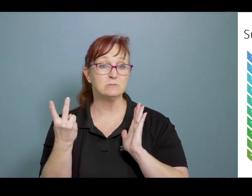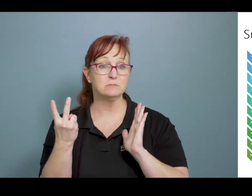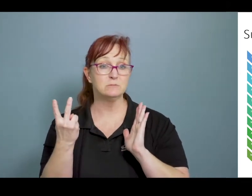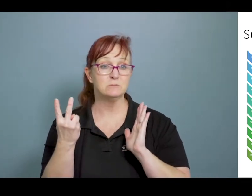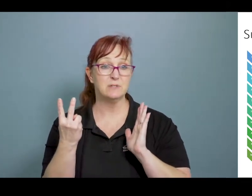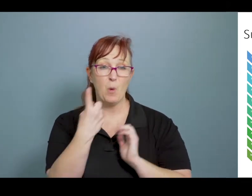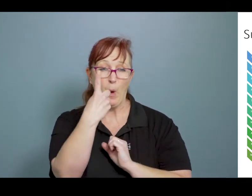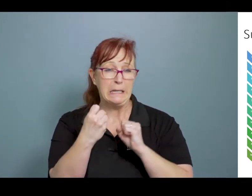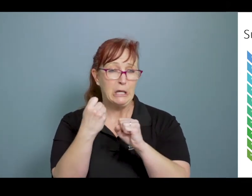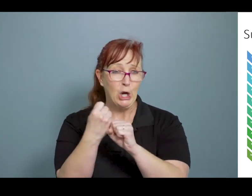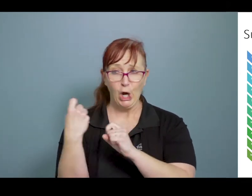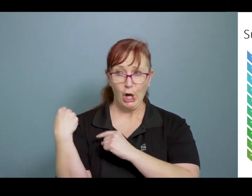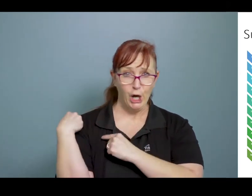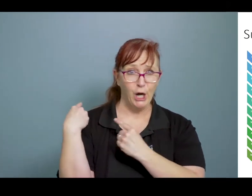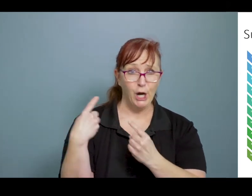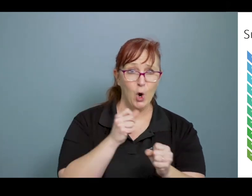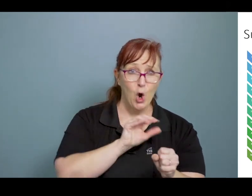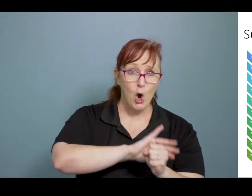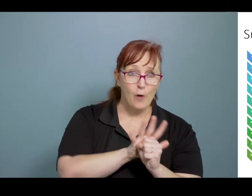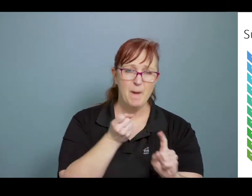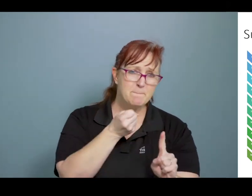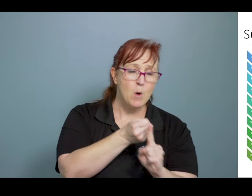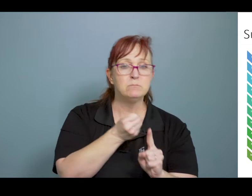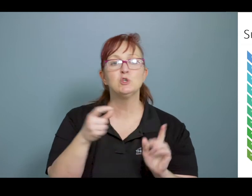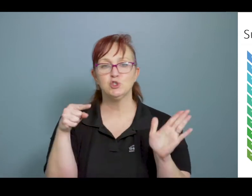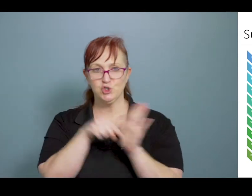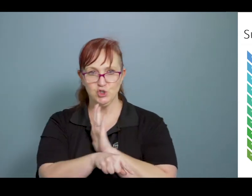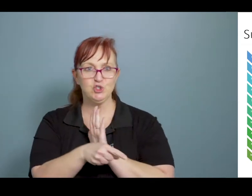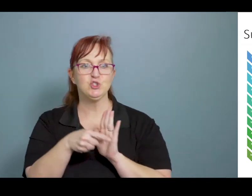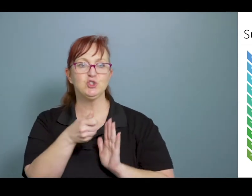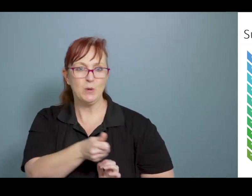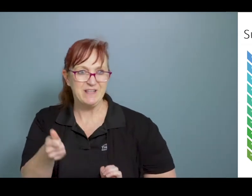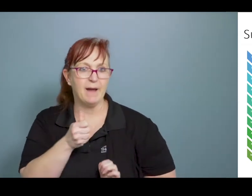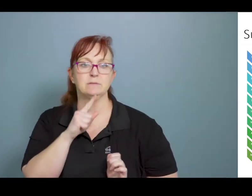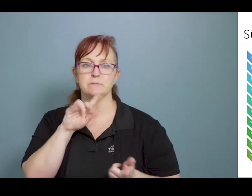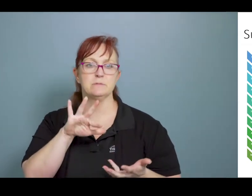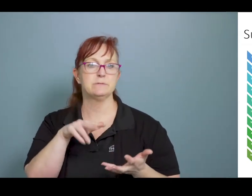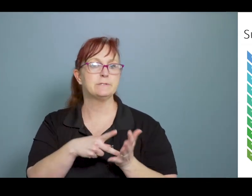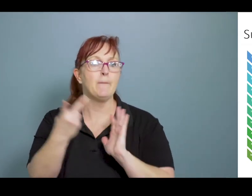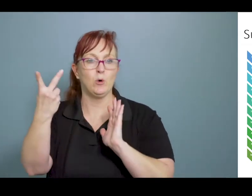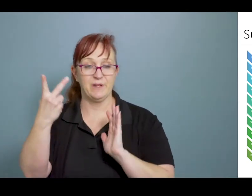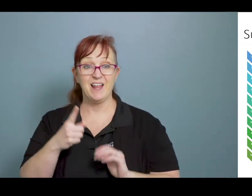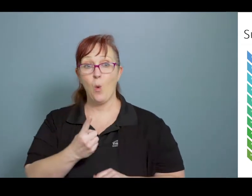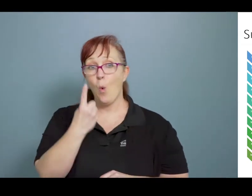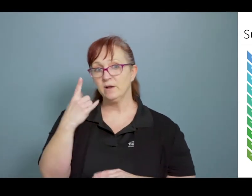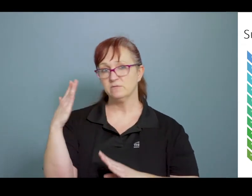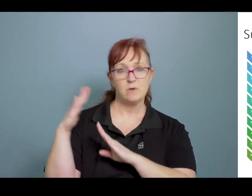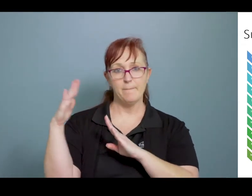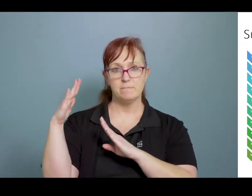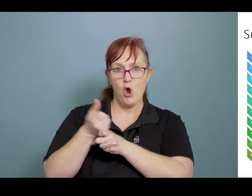past year. And it's one of the leading causes of death in the United States.